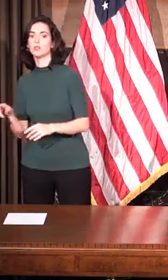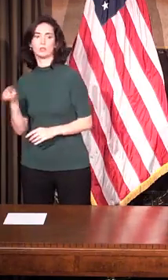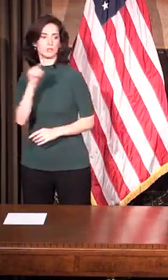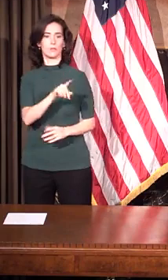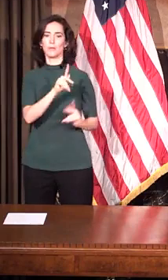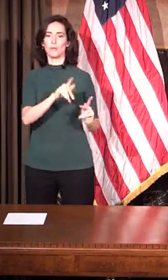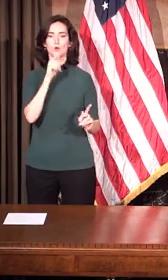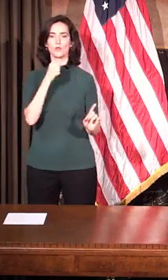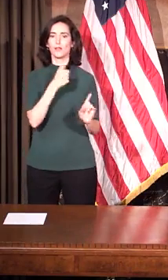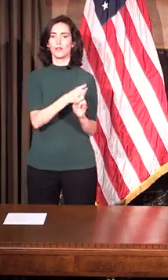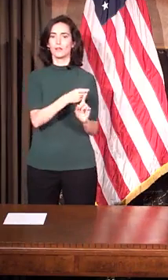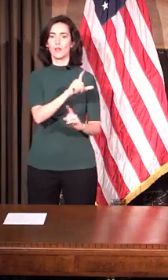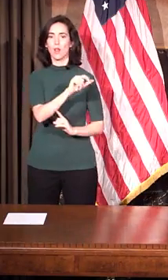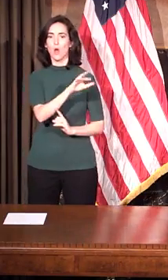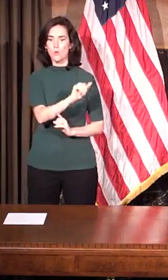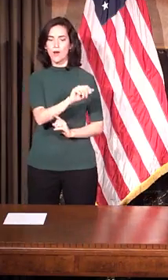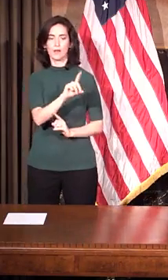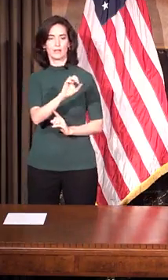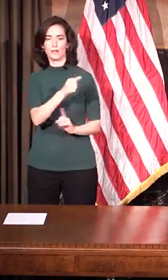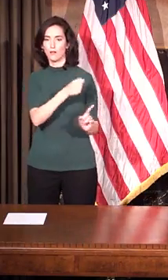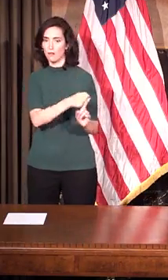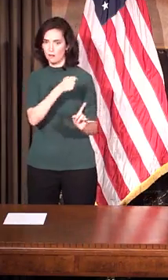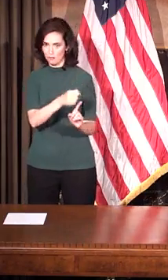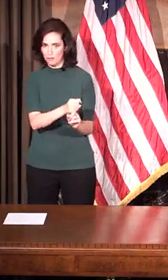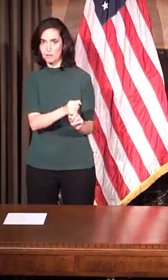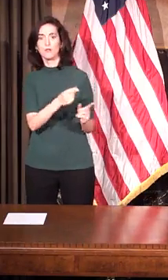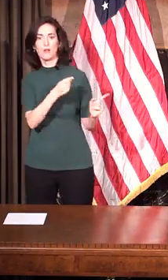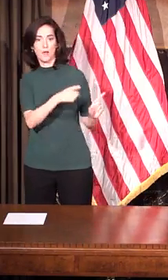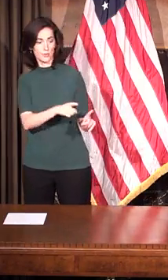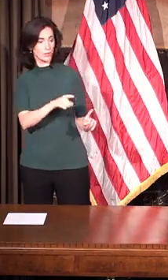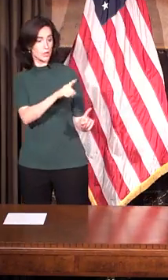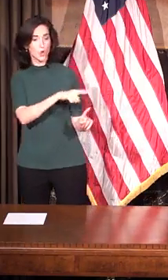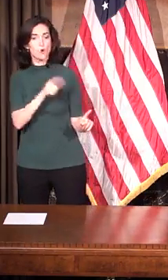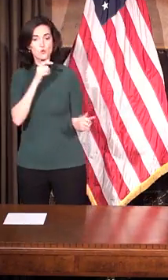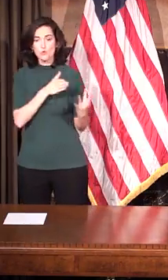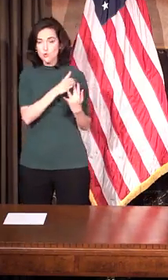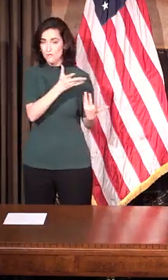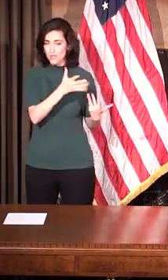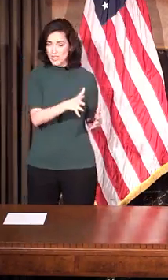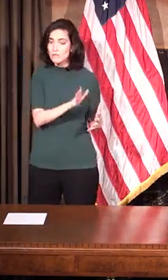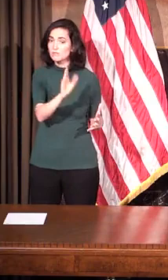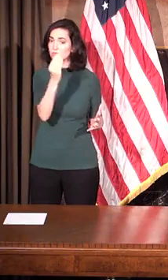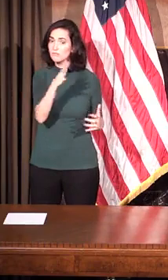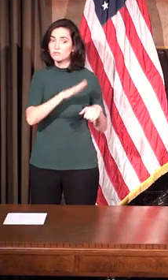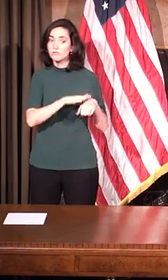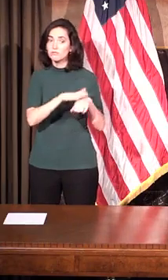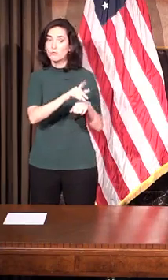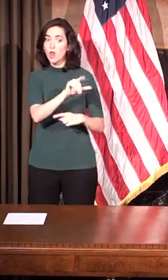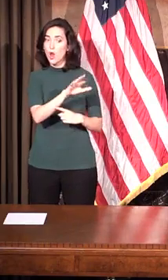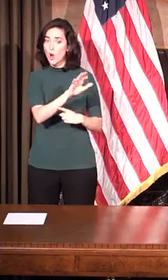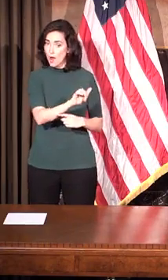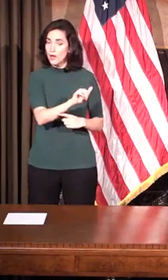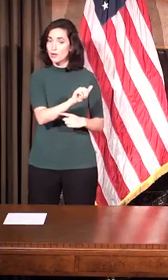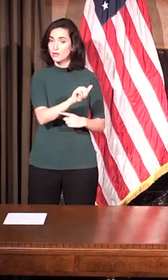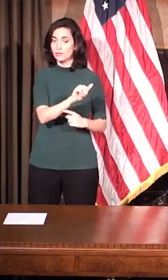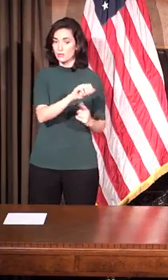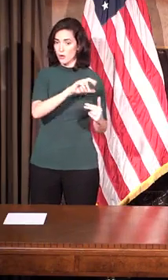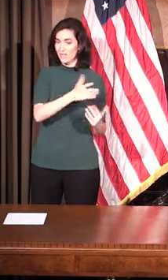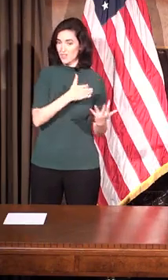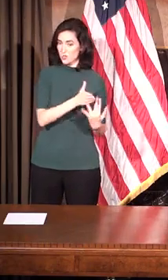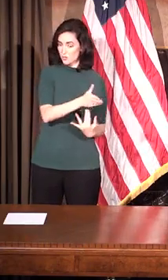Delta. Survivors of Hurricane Laura have only 1 day left to register for FEMA assistance.